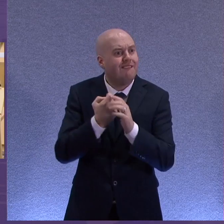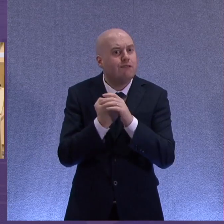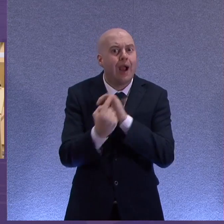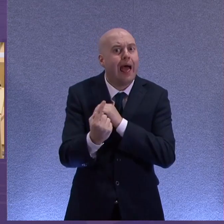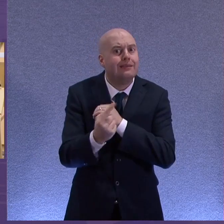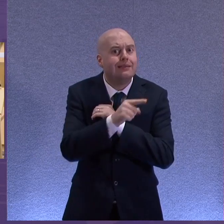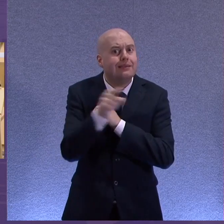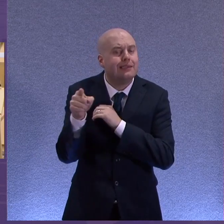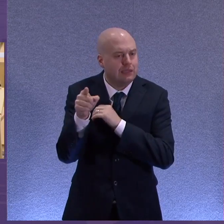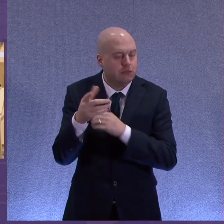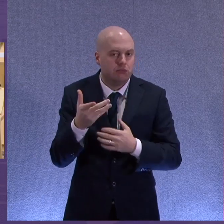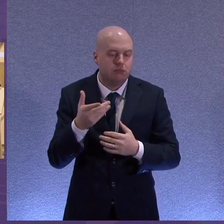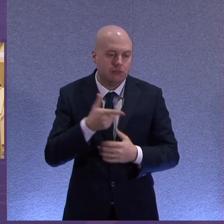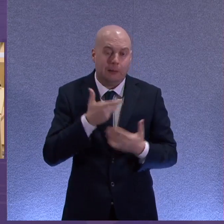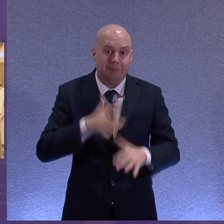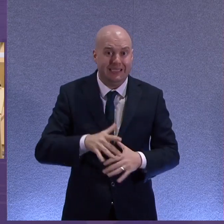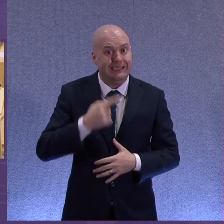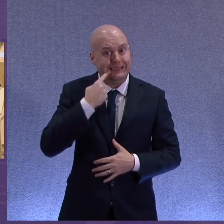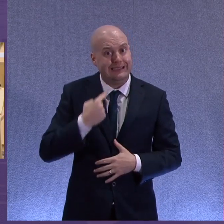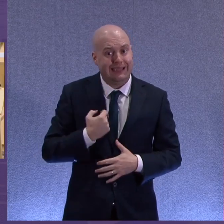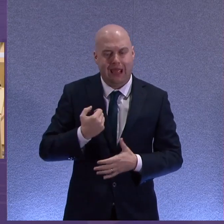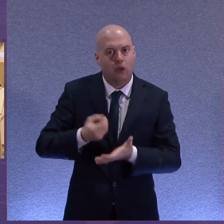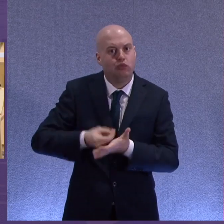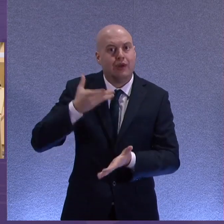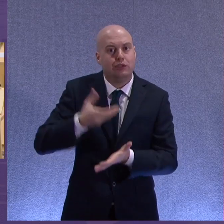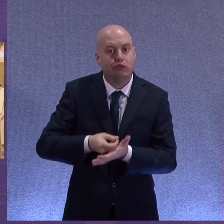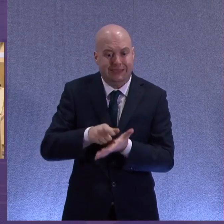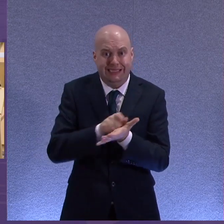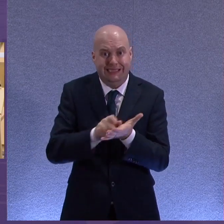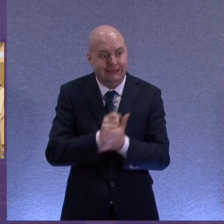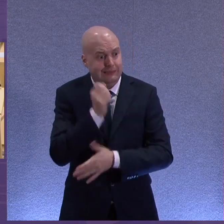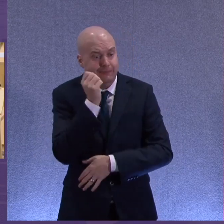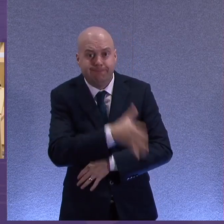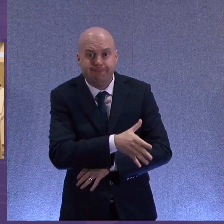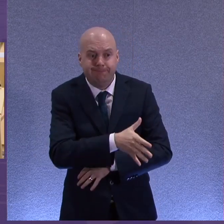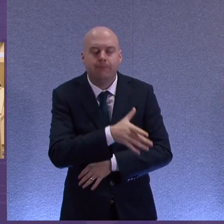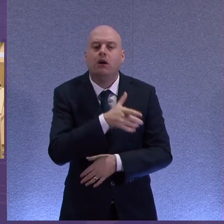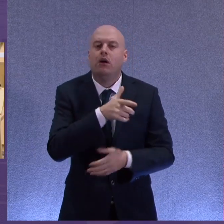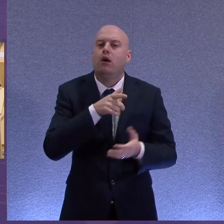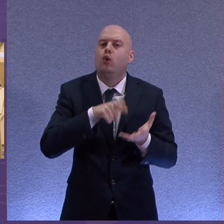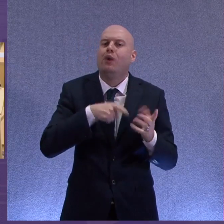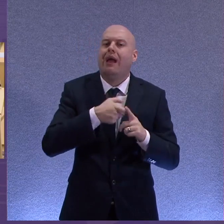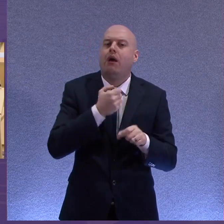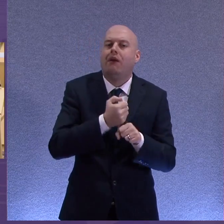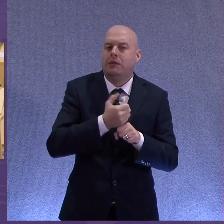to the Treasury on that matter again yesterday, and I'm very hopeful from the signals given by the UK Government that we